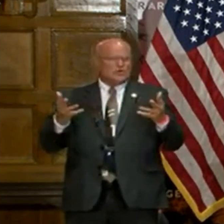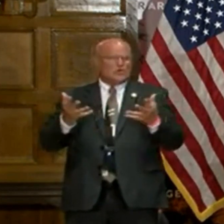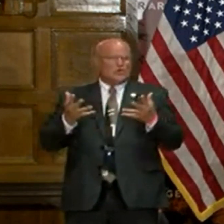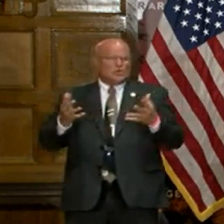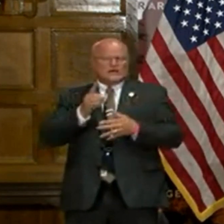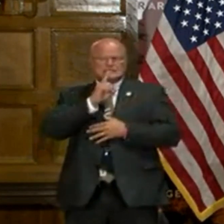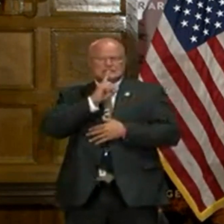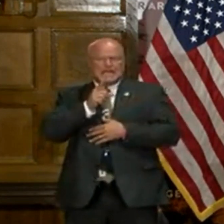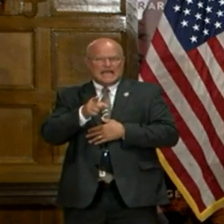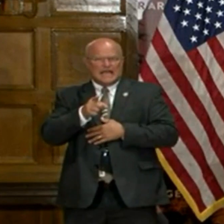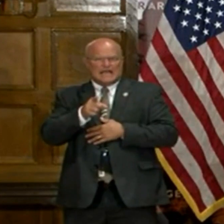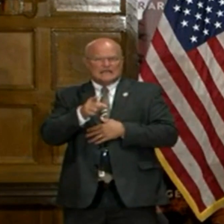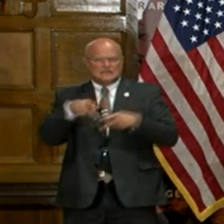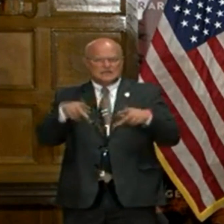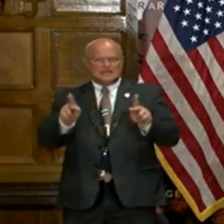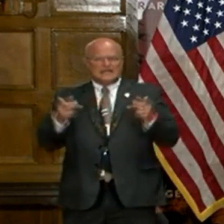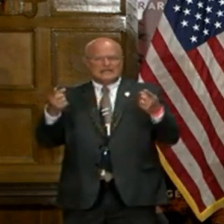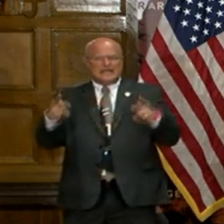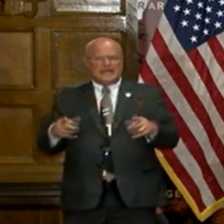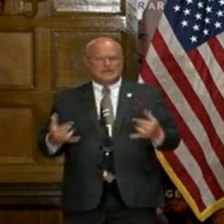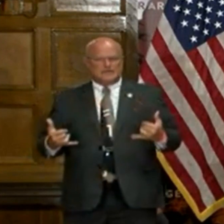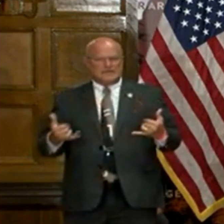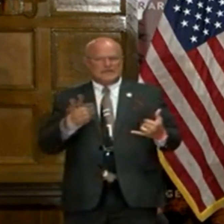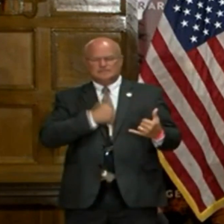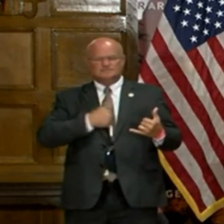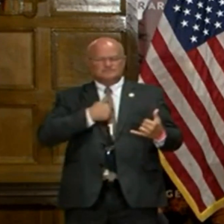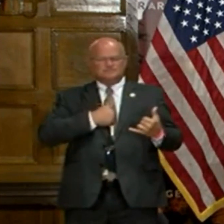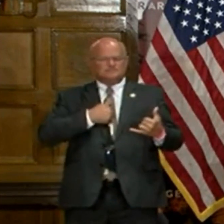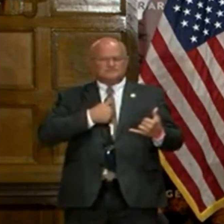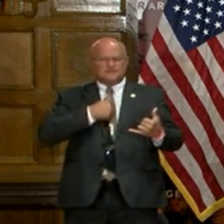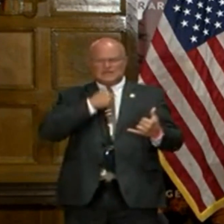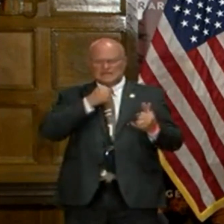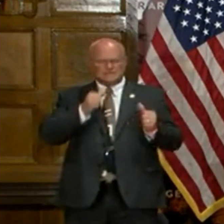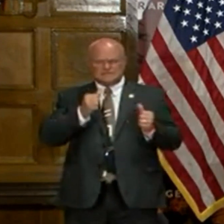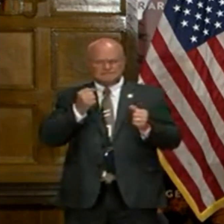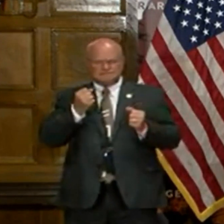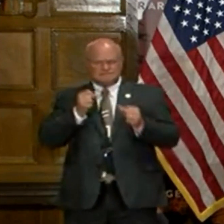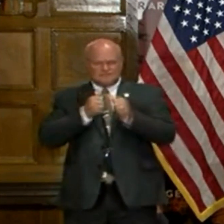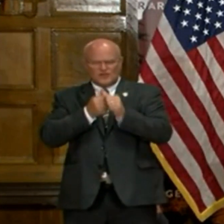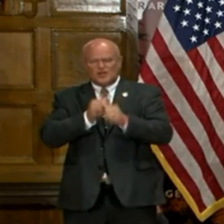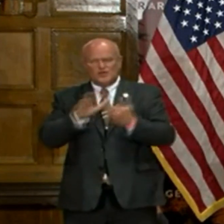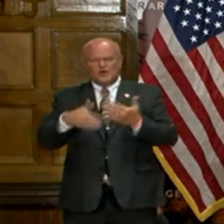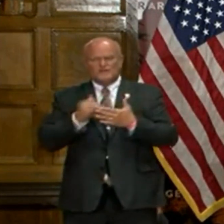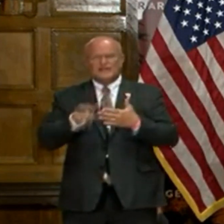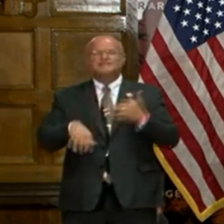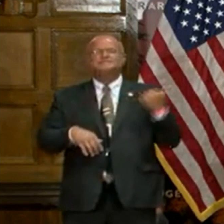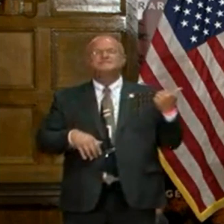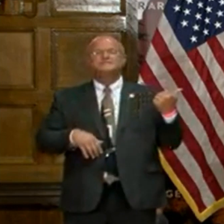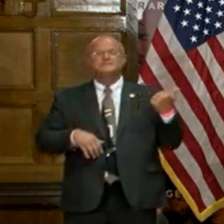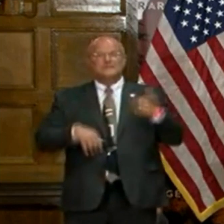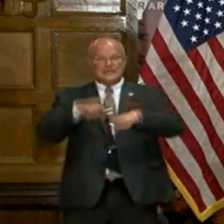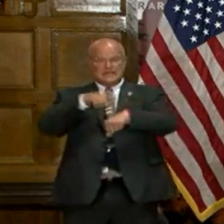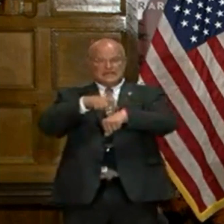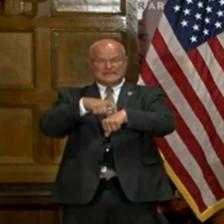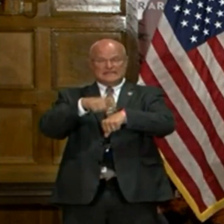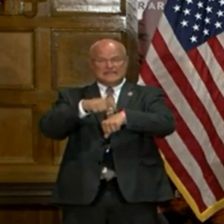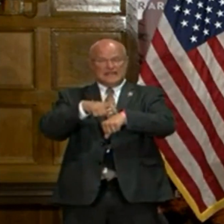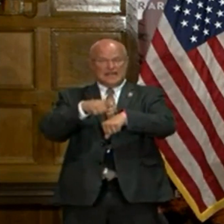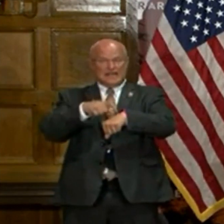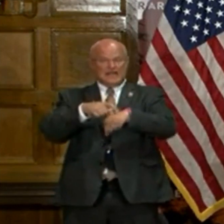What's actually been allowed to happen now? I'm sorry, I wasn't able to follow. The time